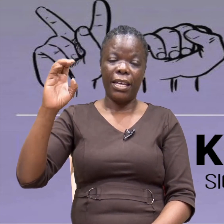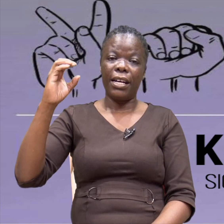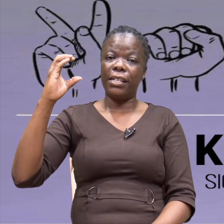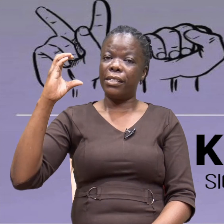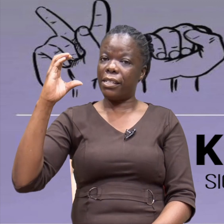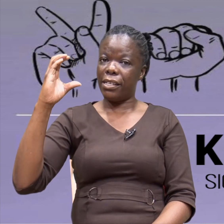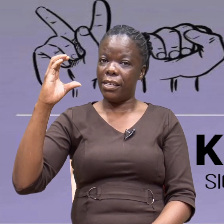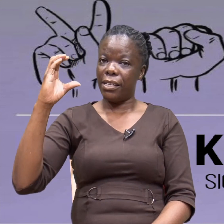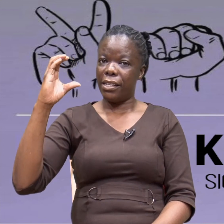C.